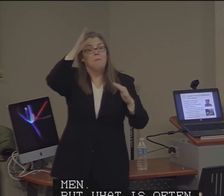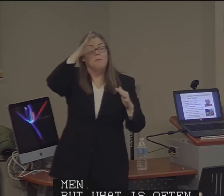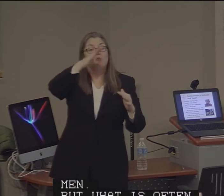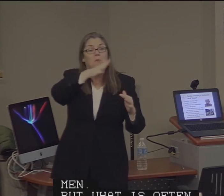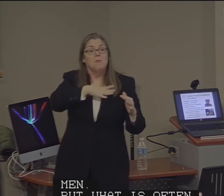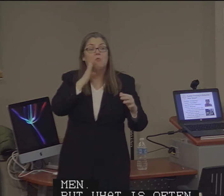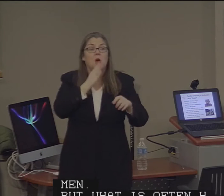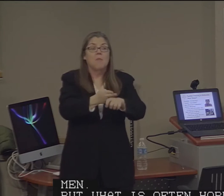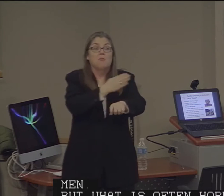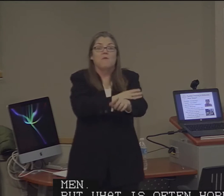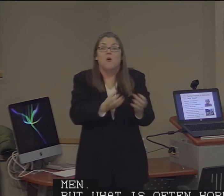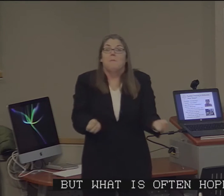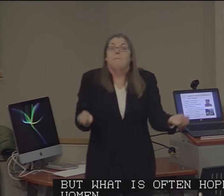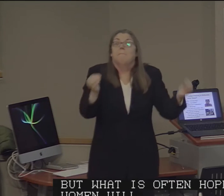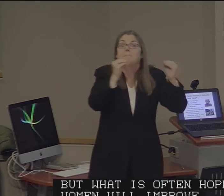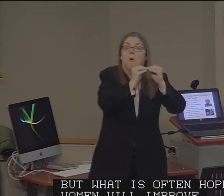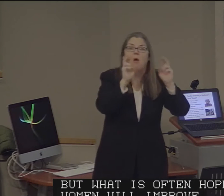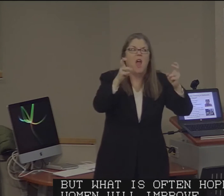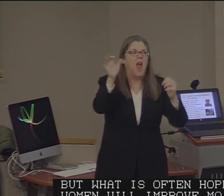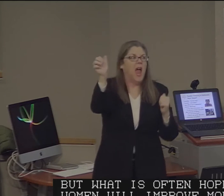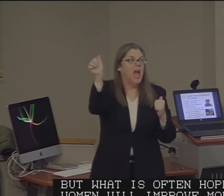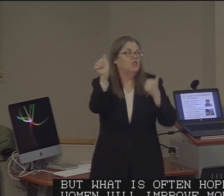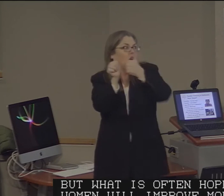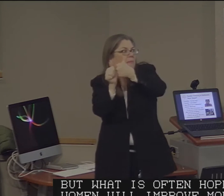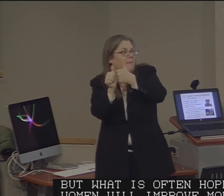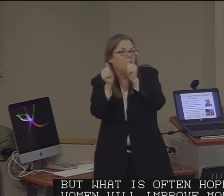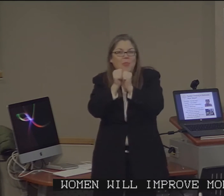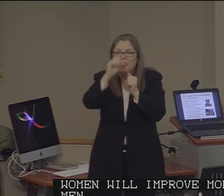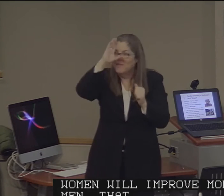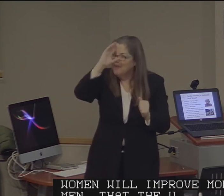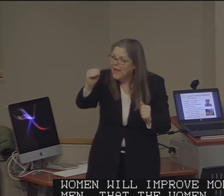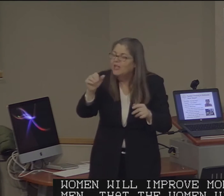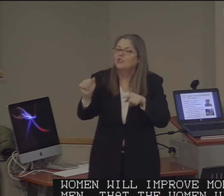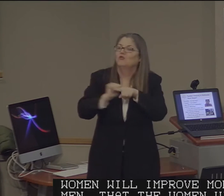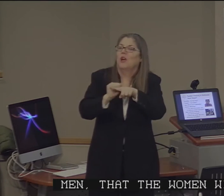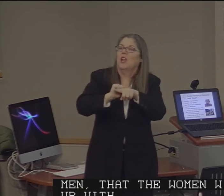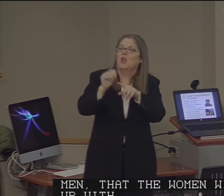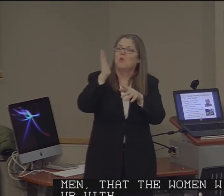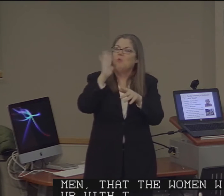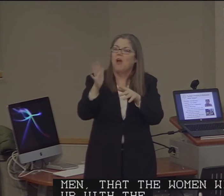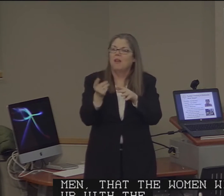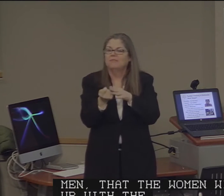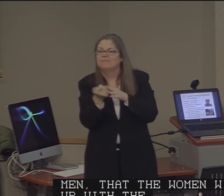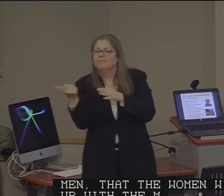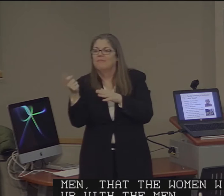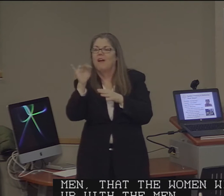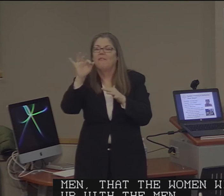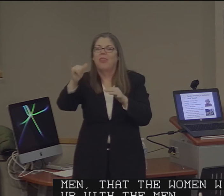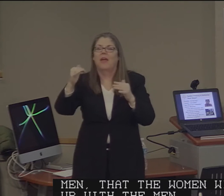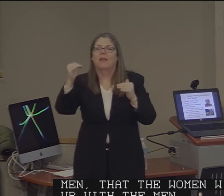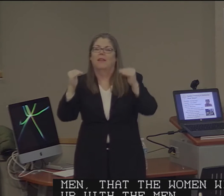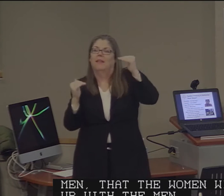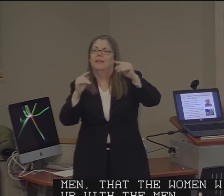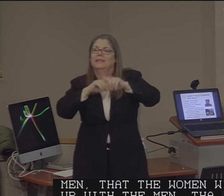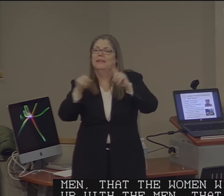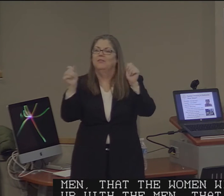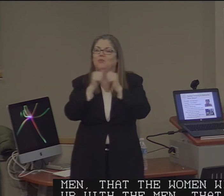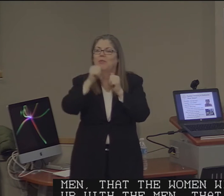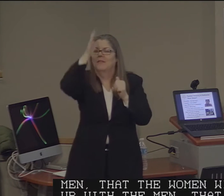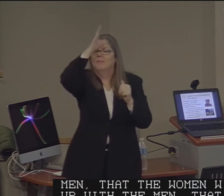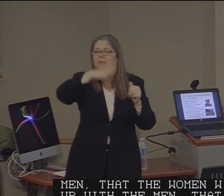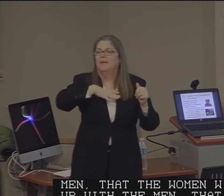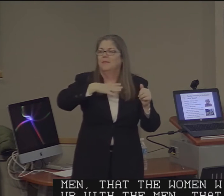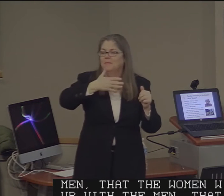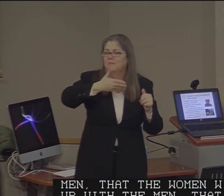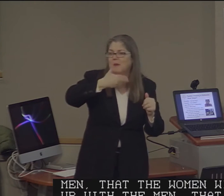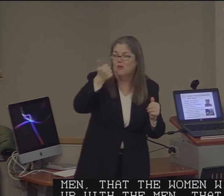that the women will catch up with the men, that training will get rid of sex differences. And again, in our meta-analysis,